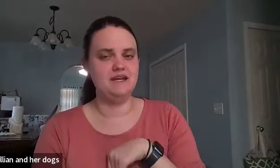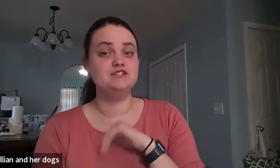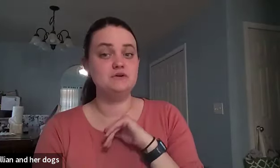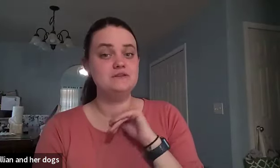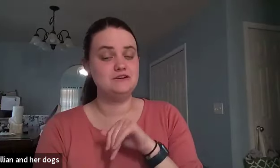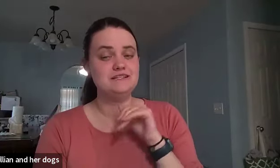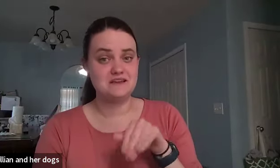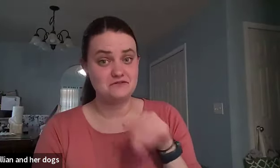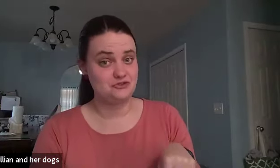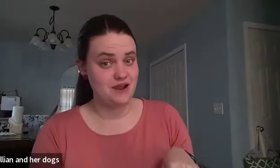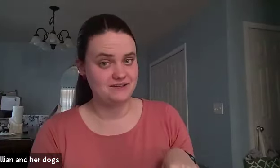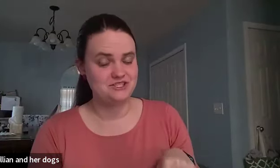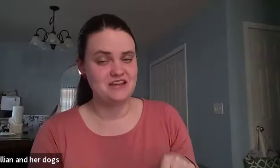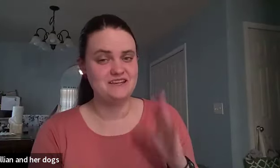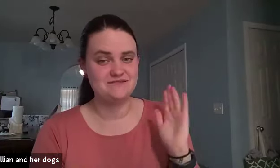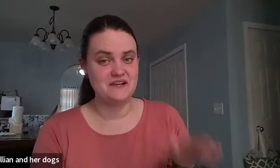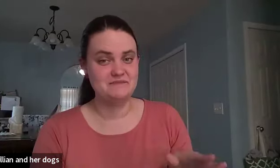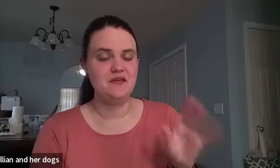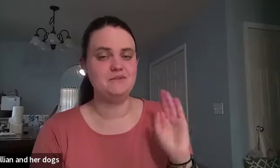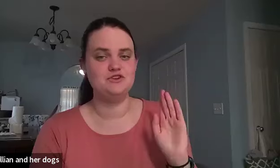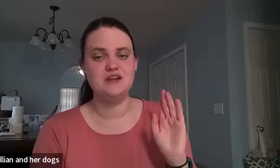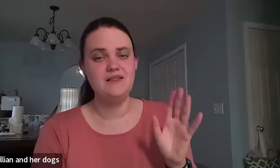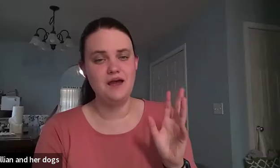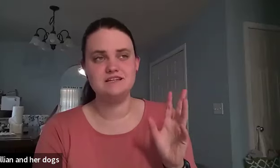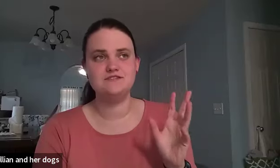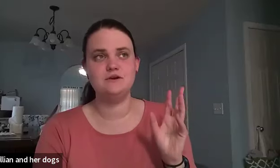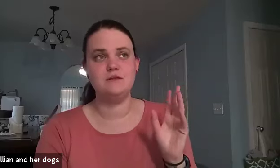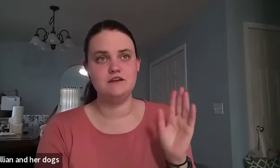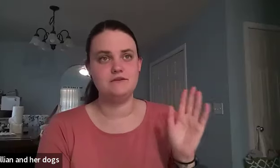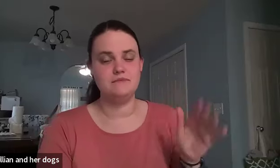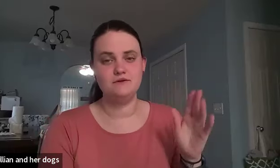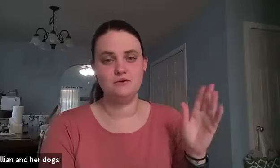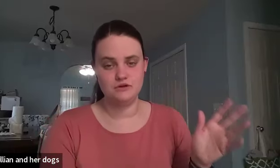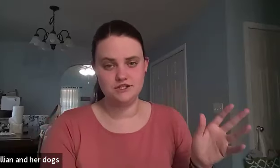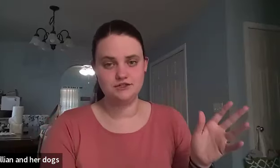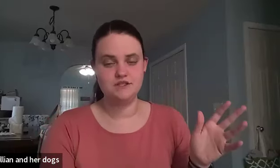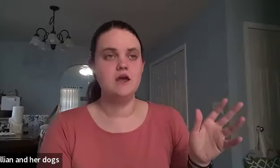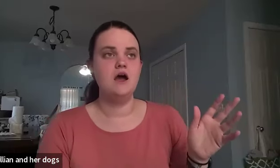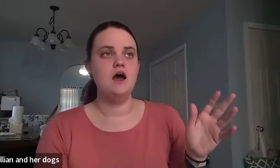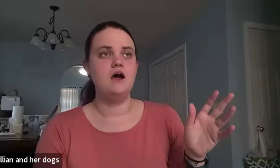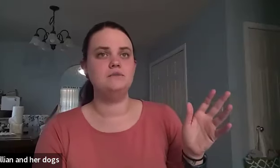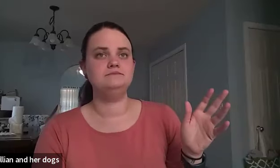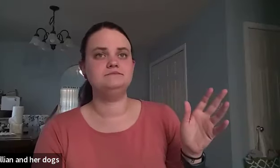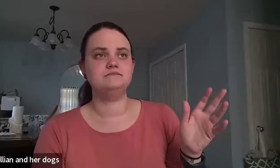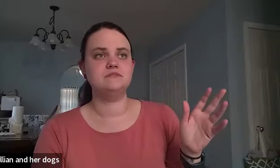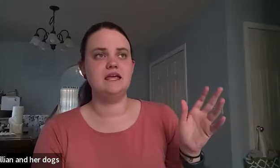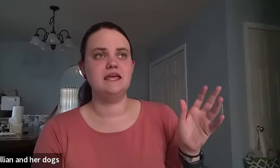a minute. So there is a sign for dragon, which I think is fun. There's not a lot of signs for a lot of the mythical creatures.